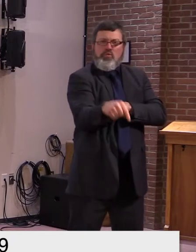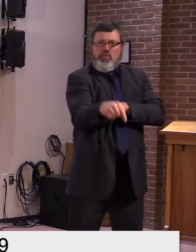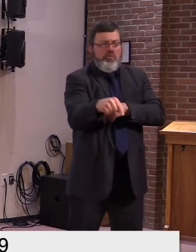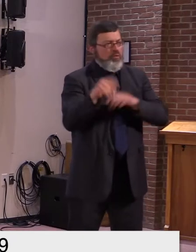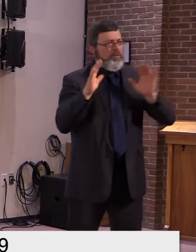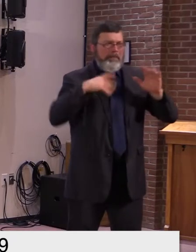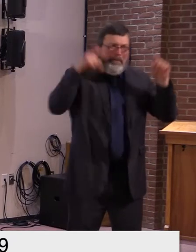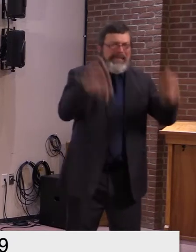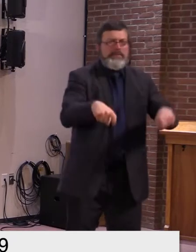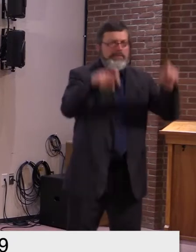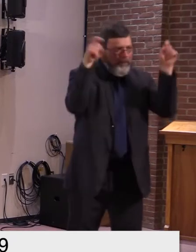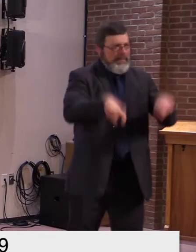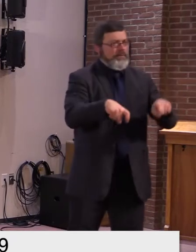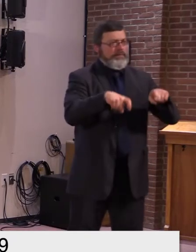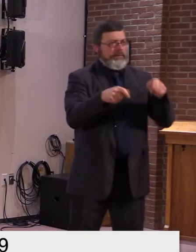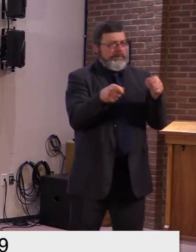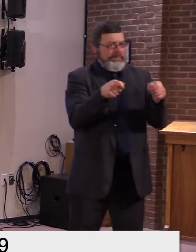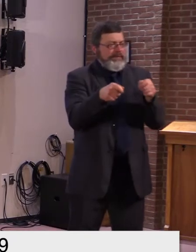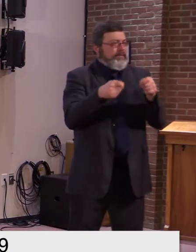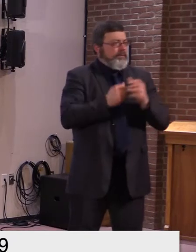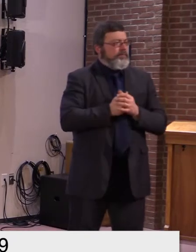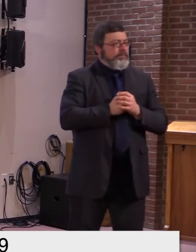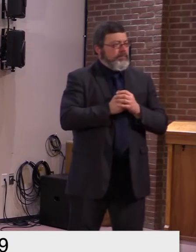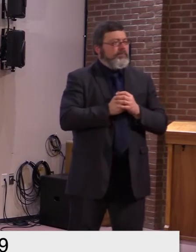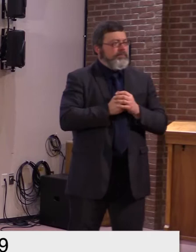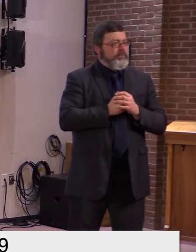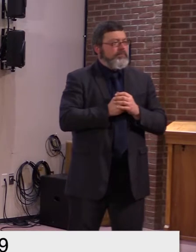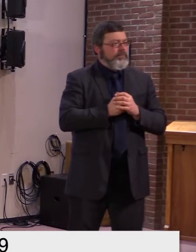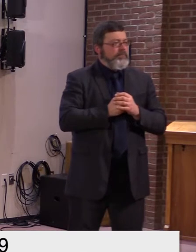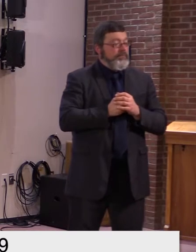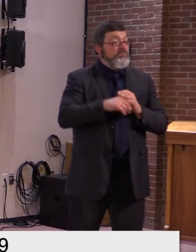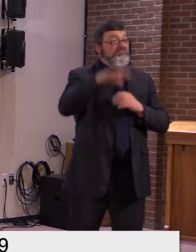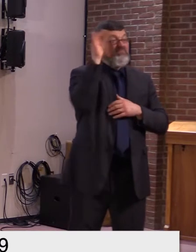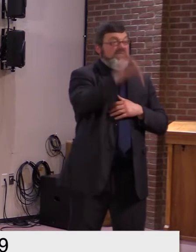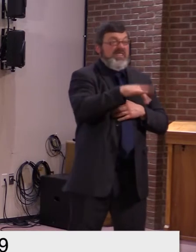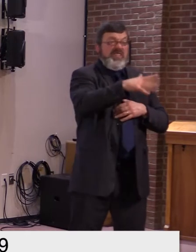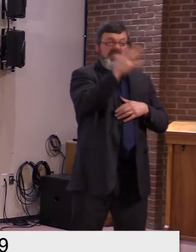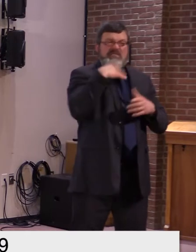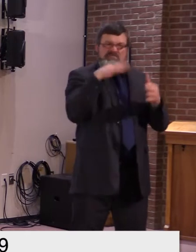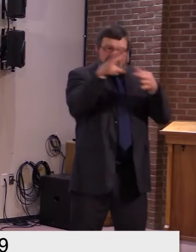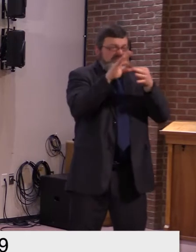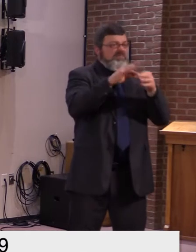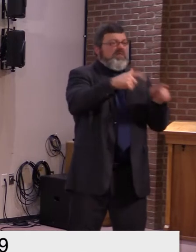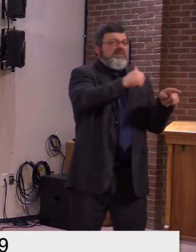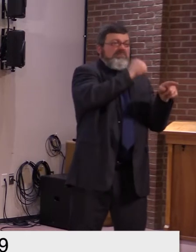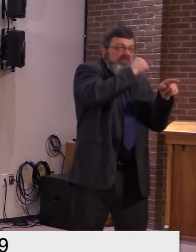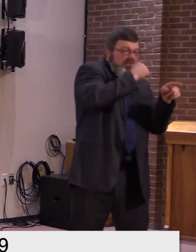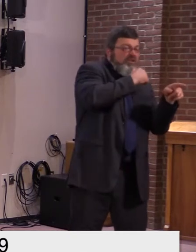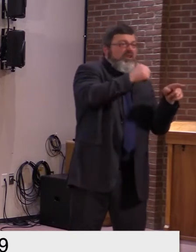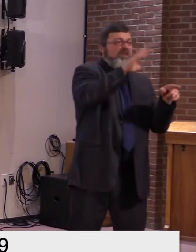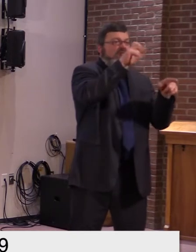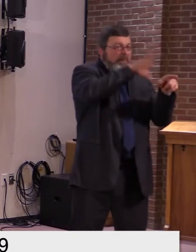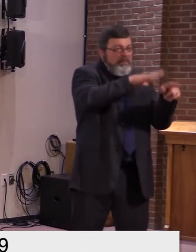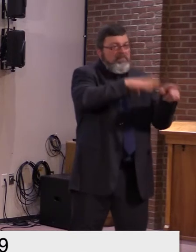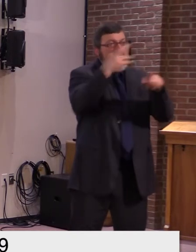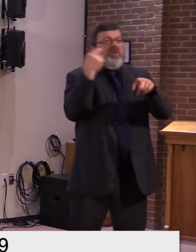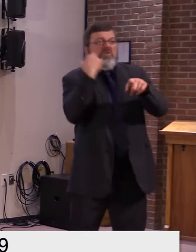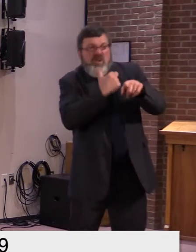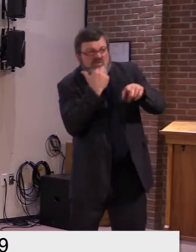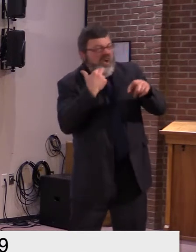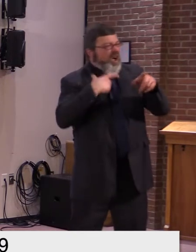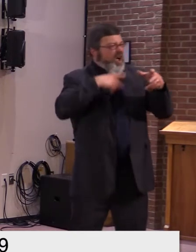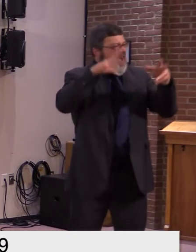including bar and social club closures, as well as restaurant closures at 10 p.m., occupancy limits, and